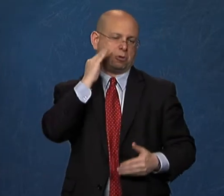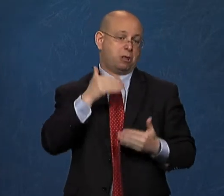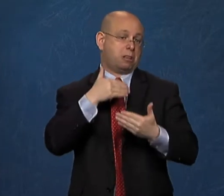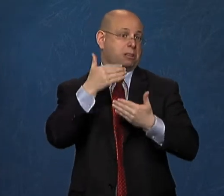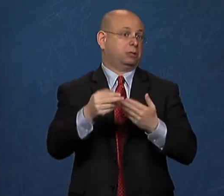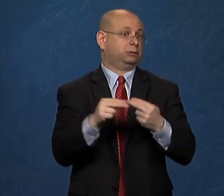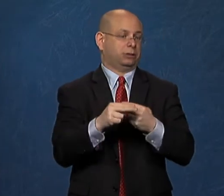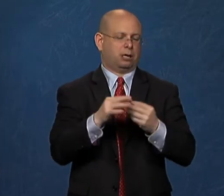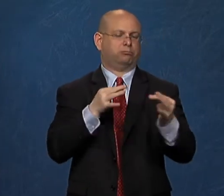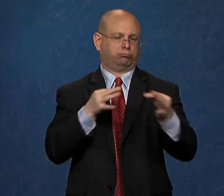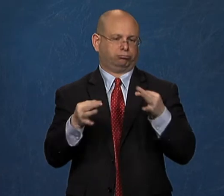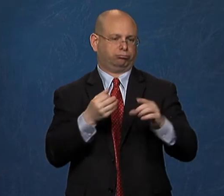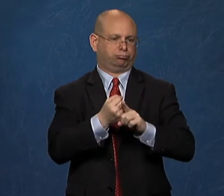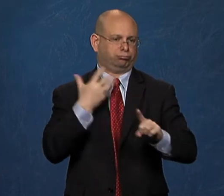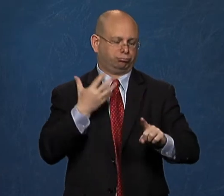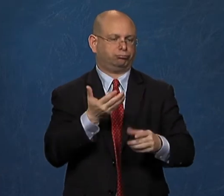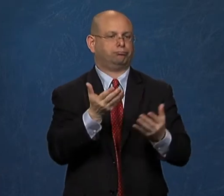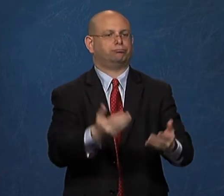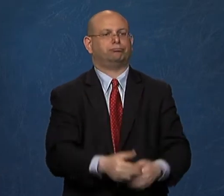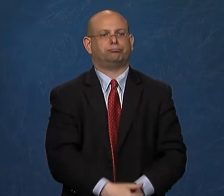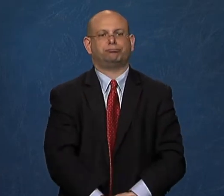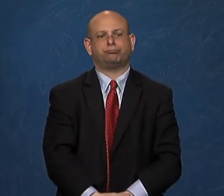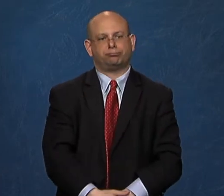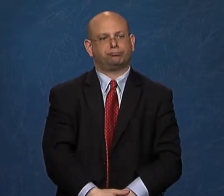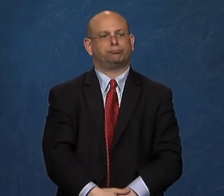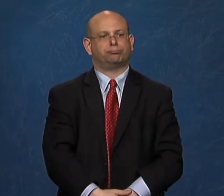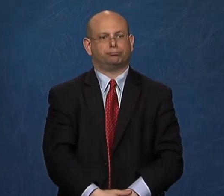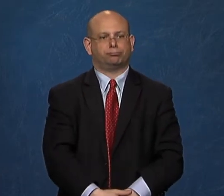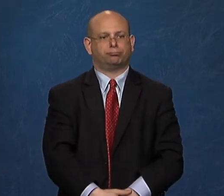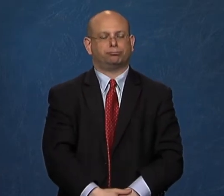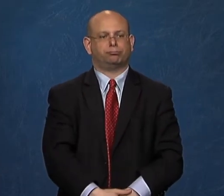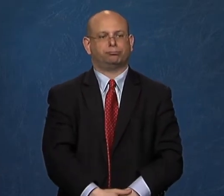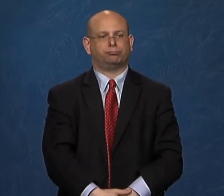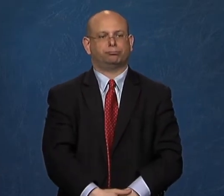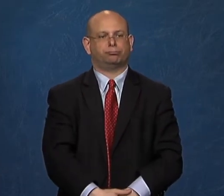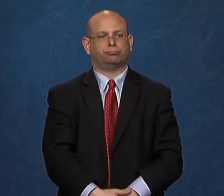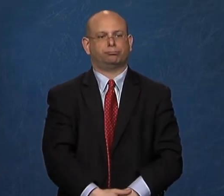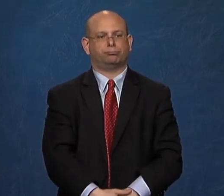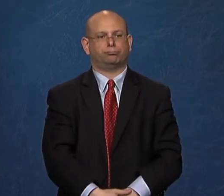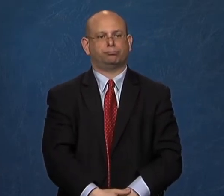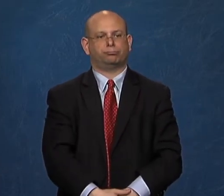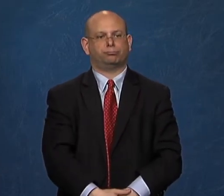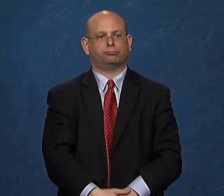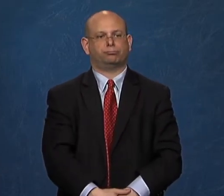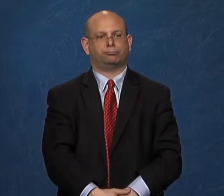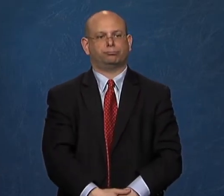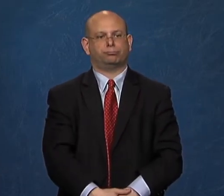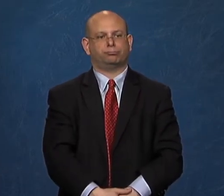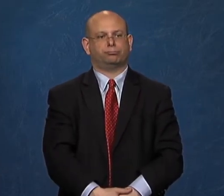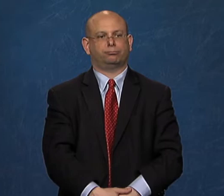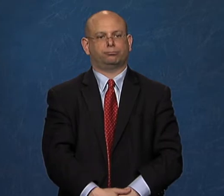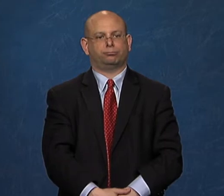who are technically savvy available to repair and remediate any kinds of technical issues may come up. Let's look at the next slide.